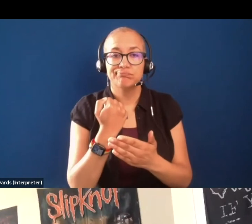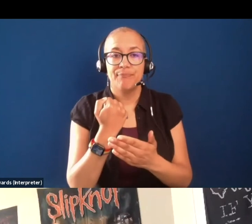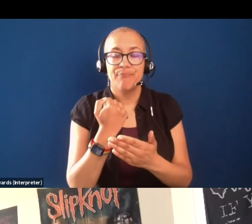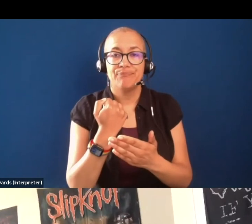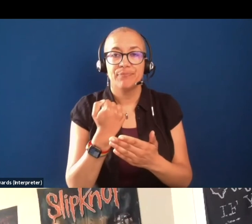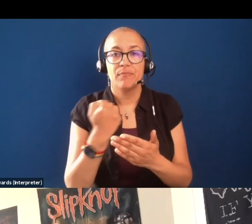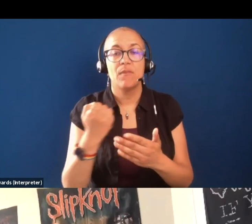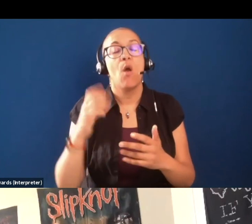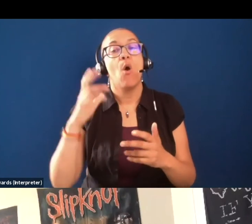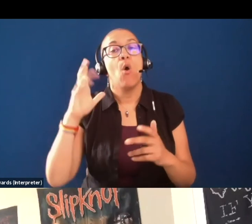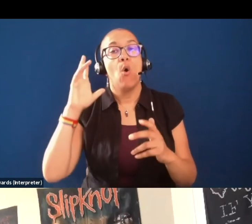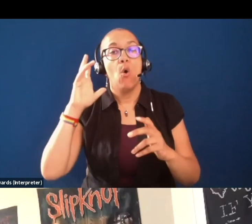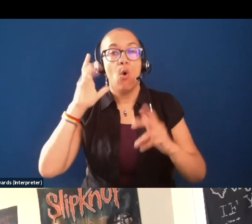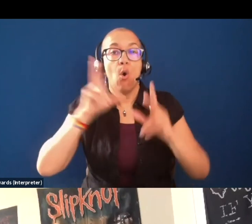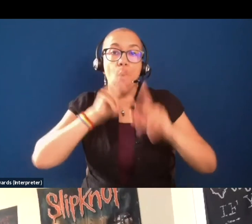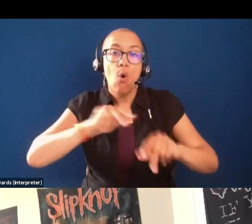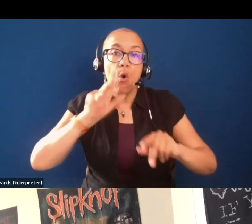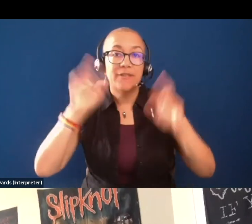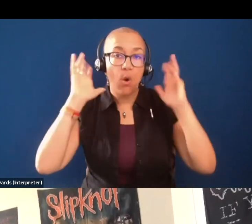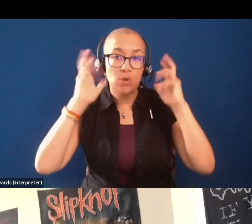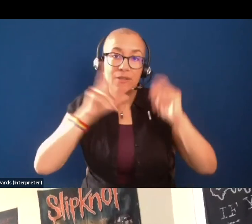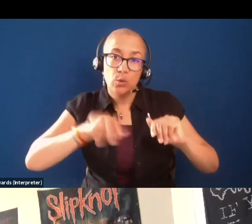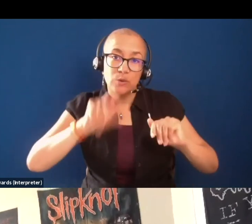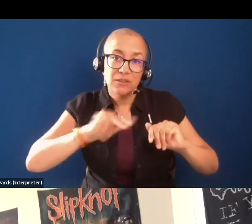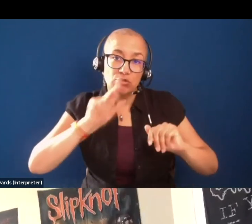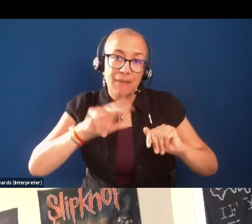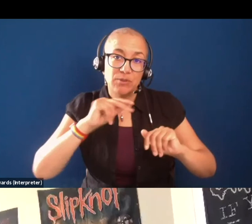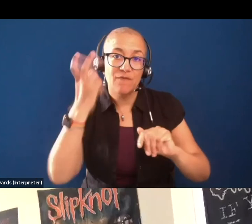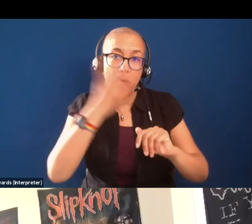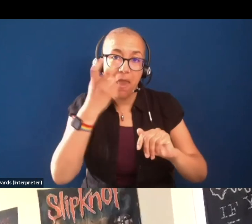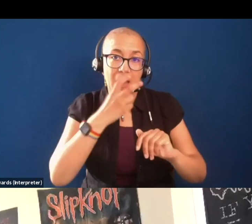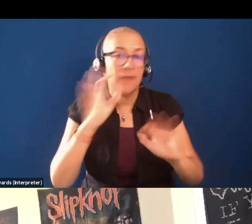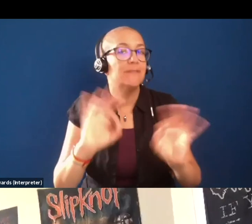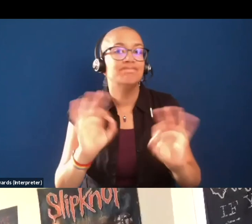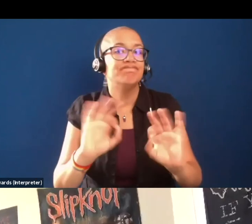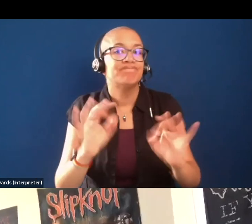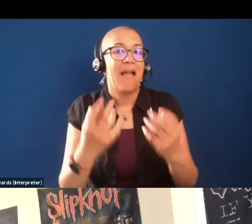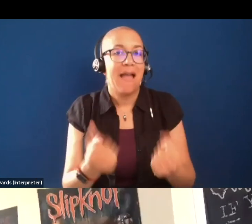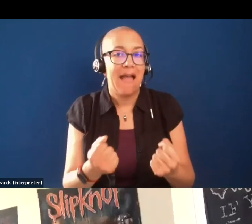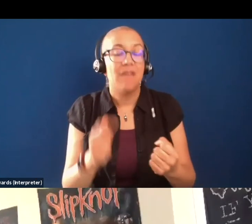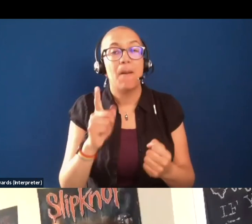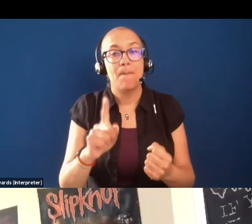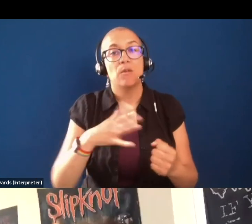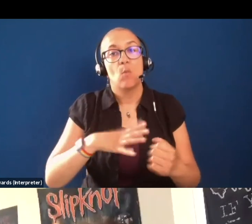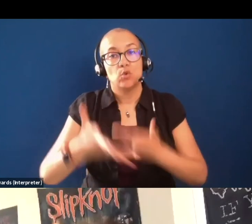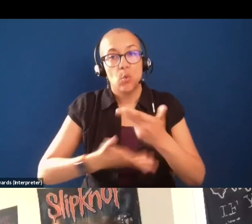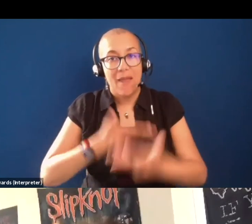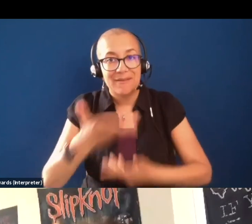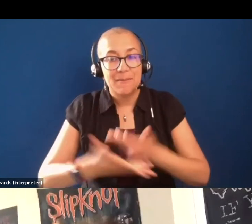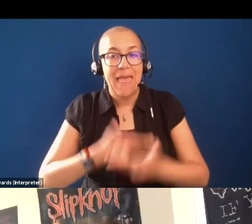auditory description and oversight on our part, but we would like to just explain in advance of